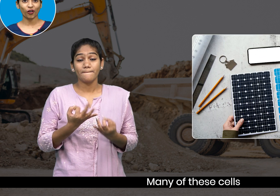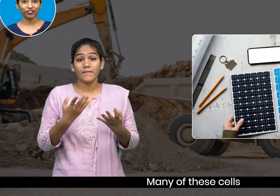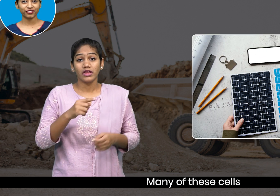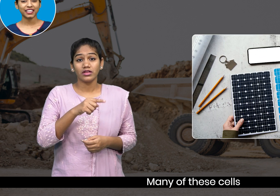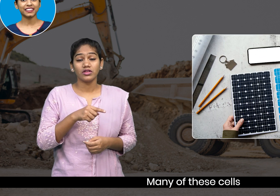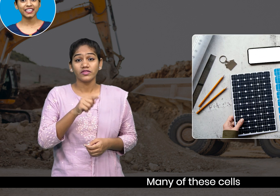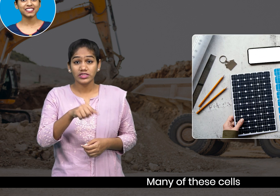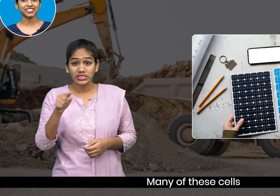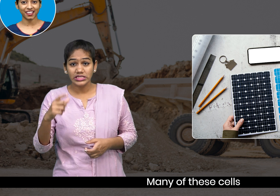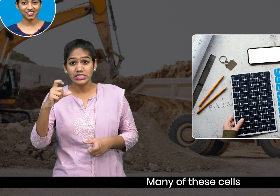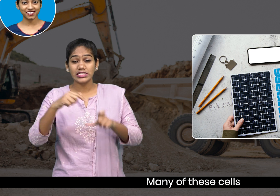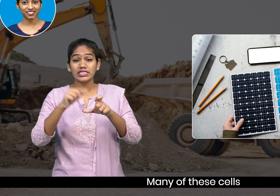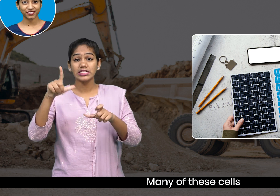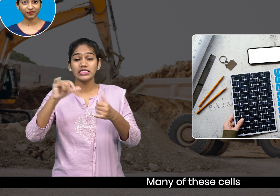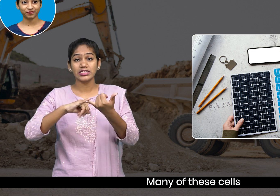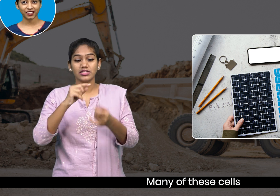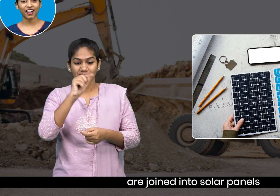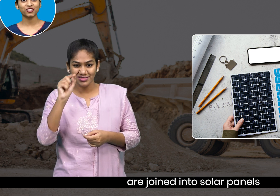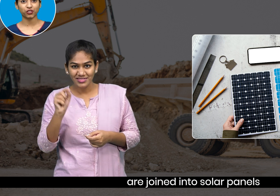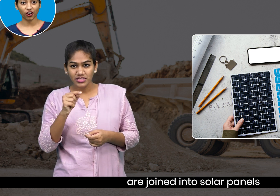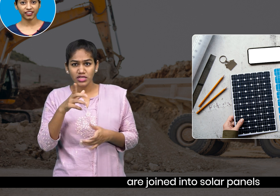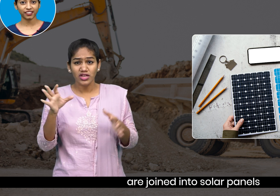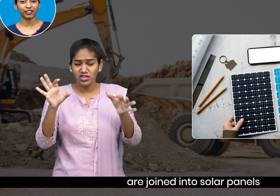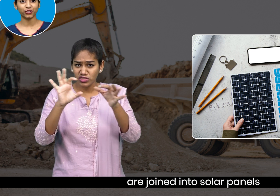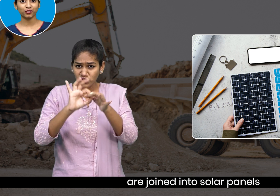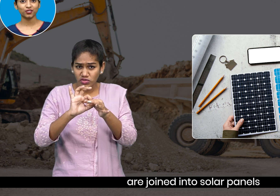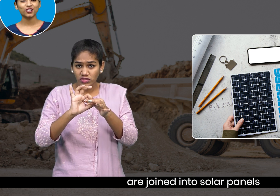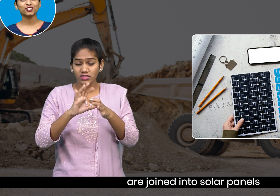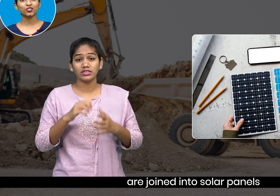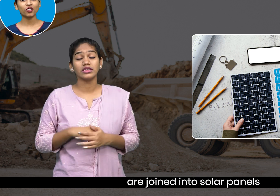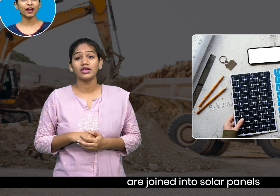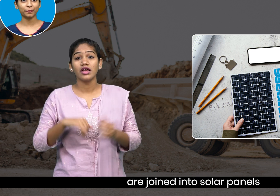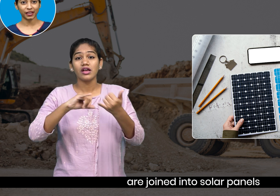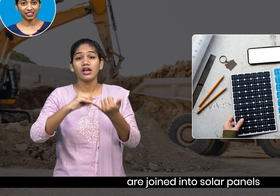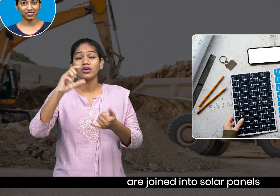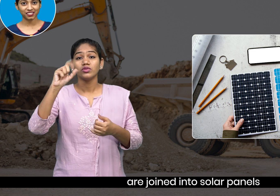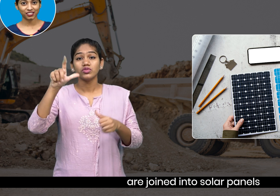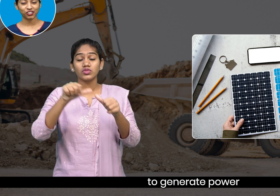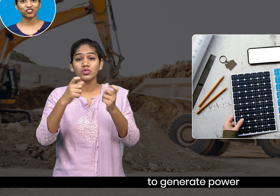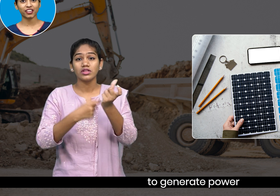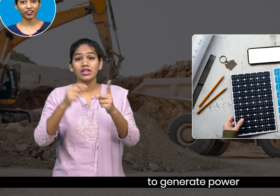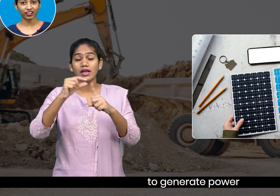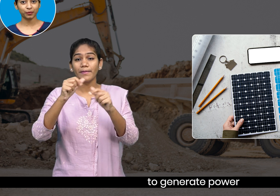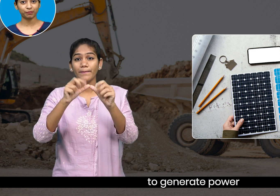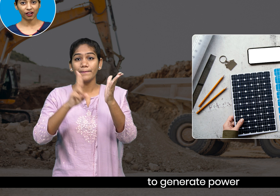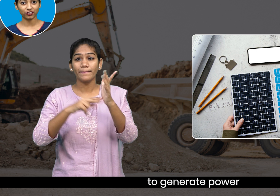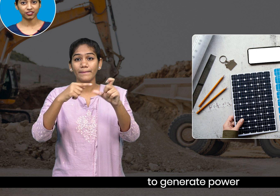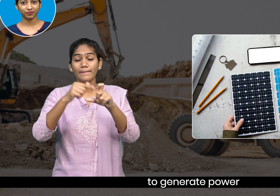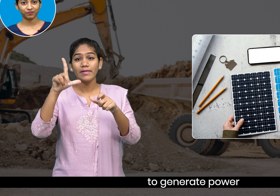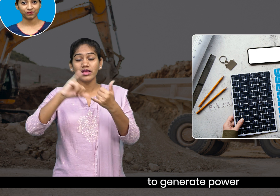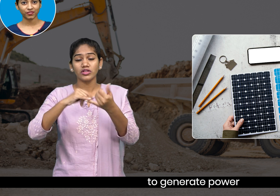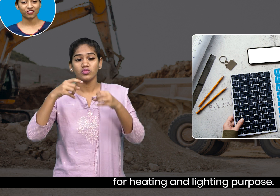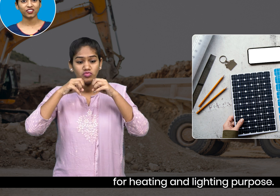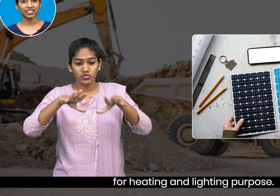Many of these cells are joined into solar panels to generate